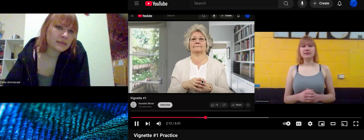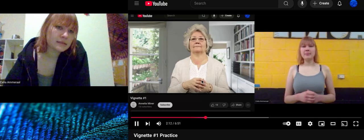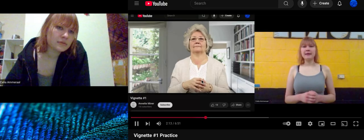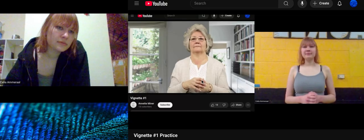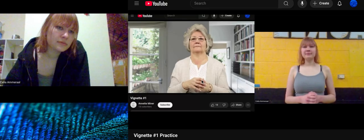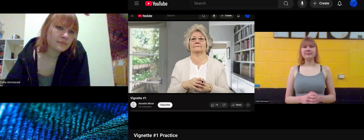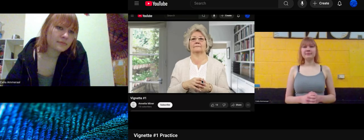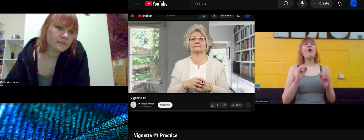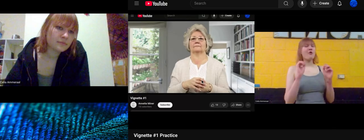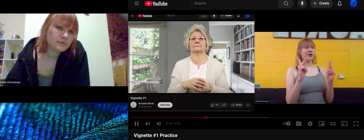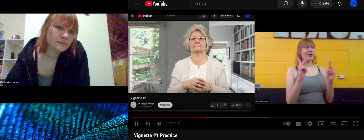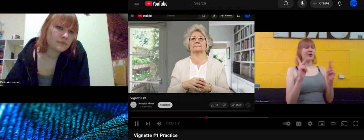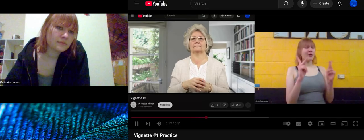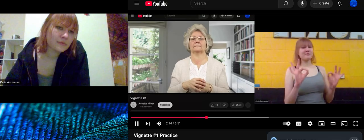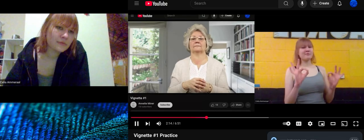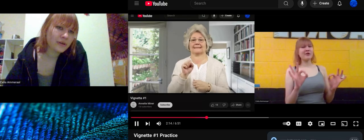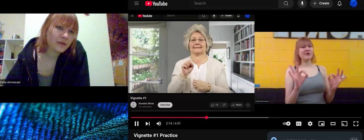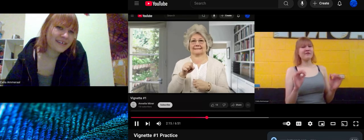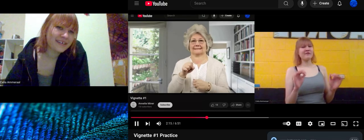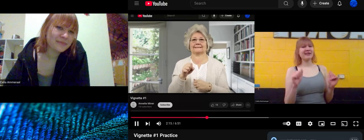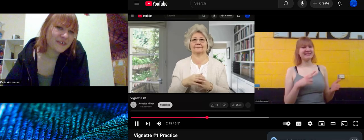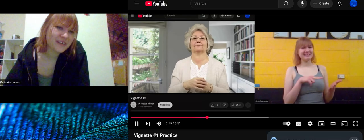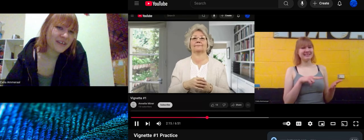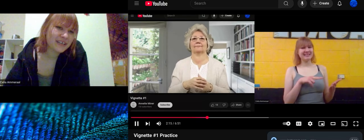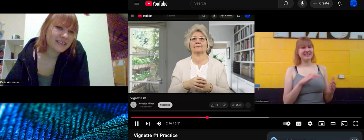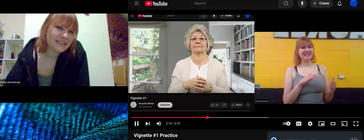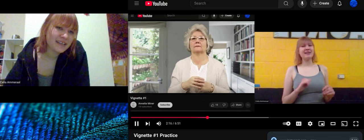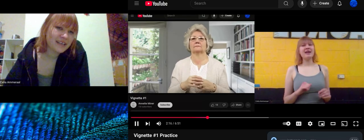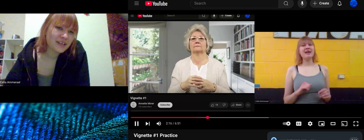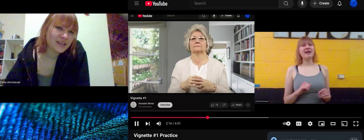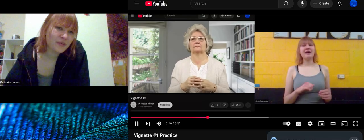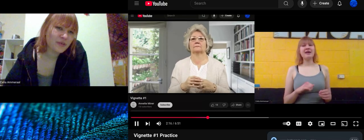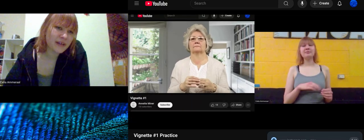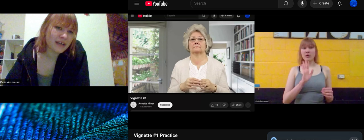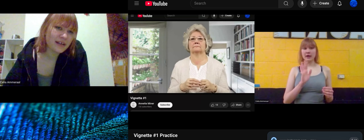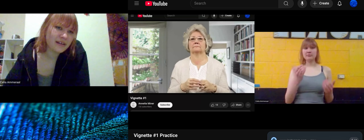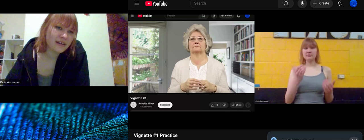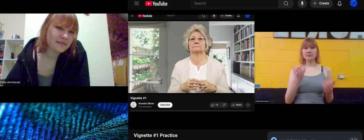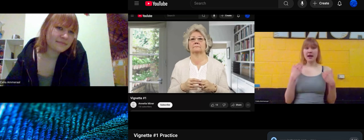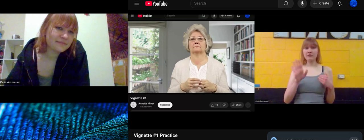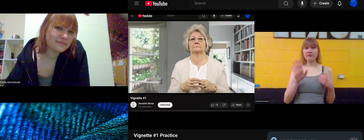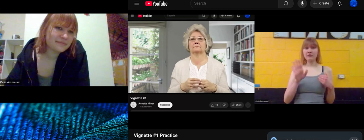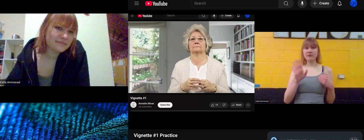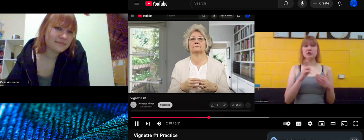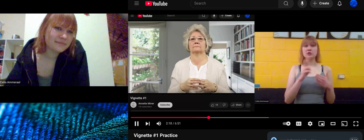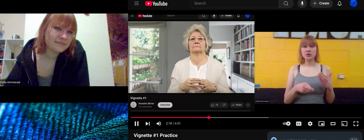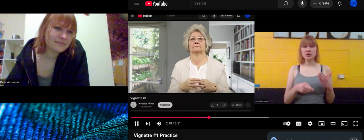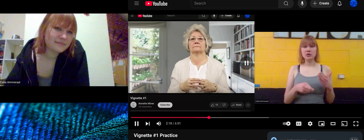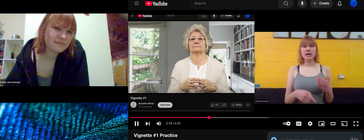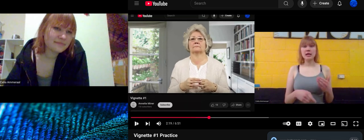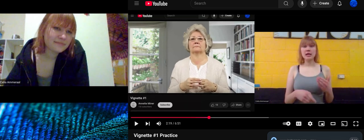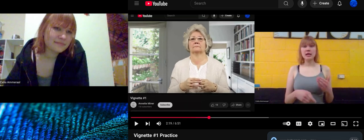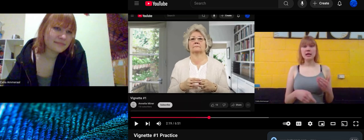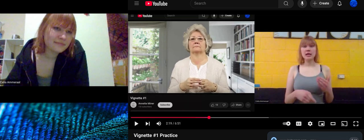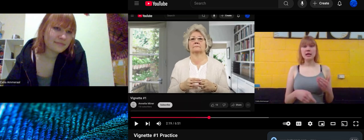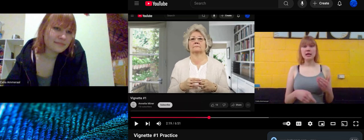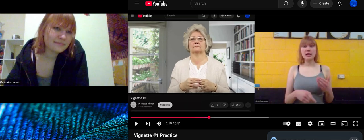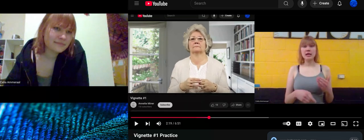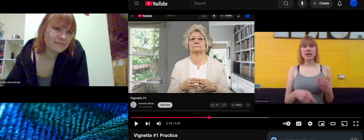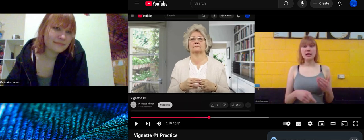recent results. So I have my results, and I have a note here from Dr. Goodman saying that I can give you the results.